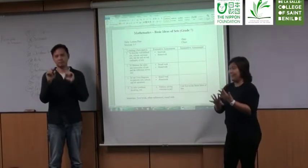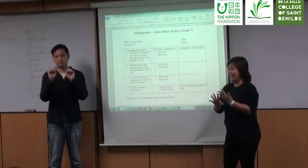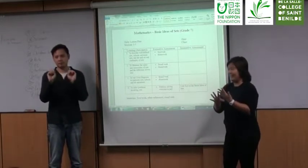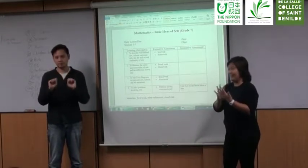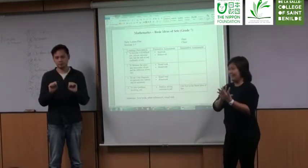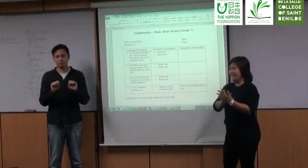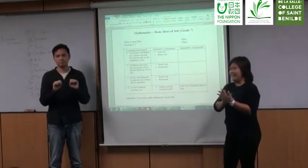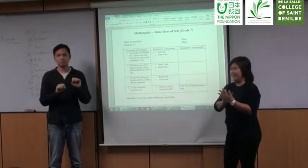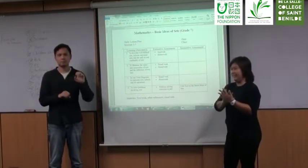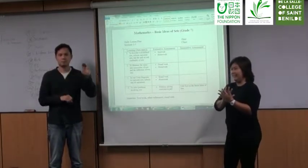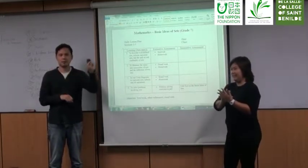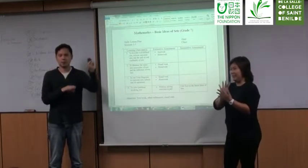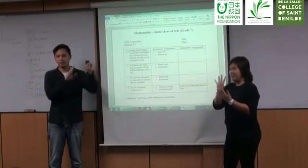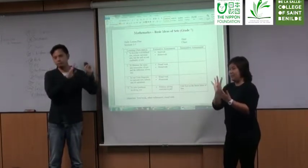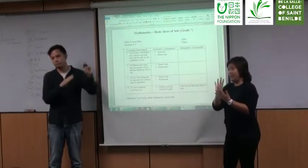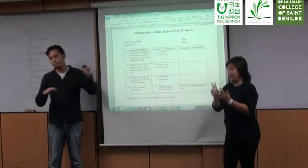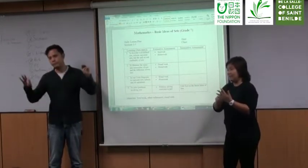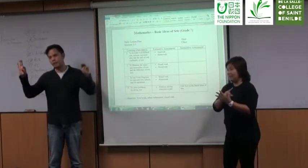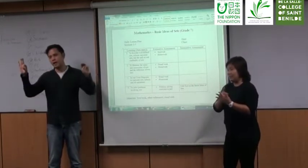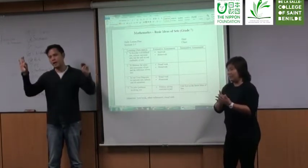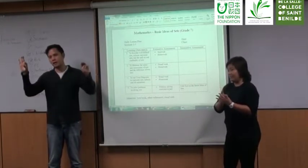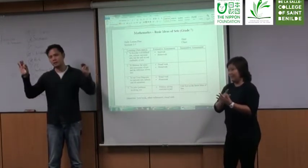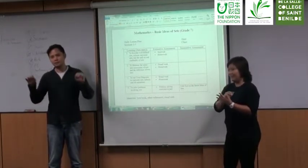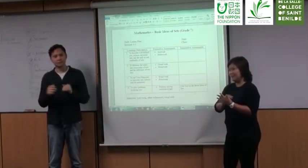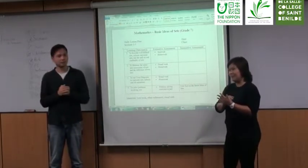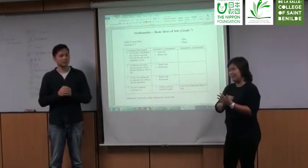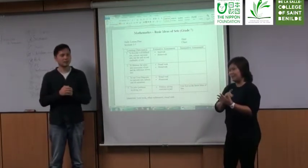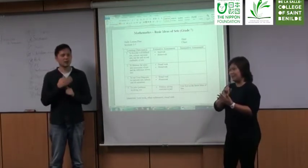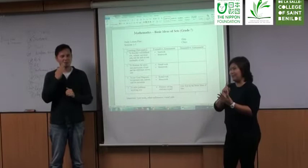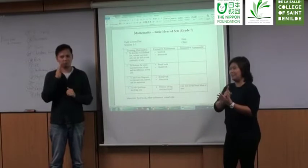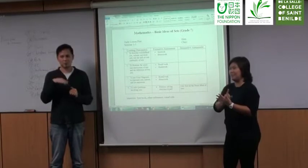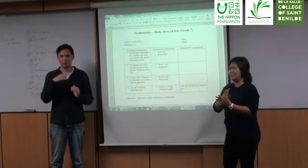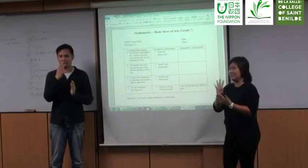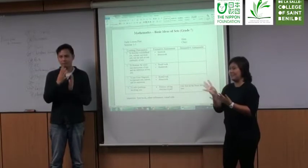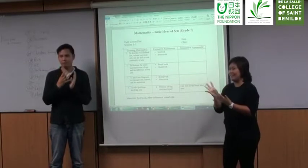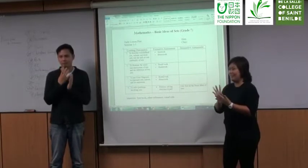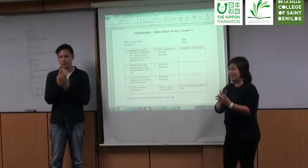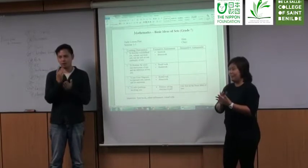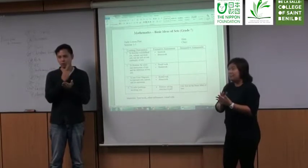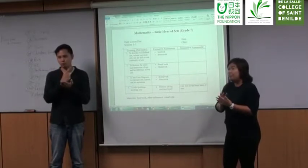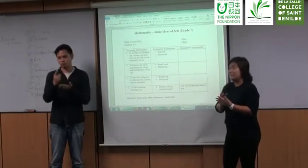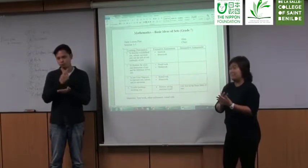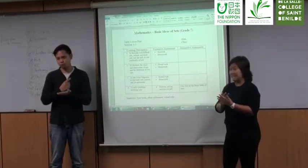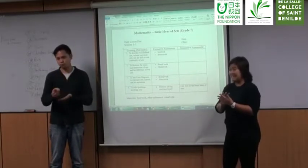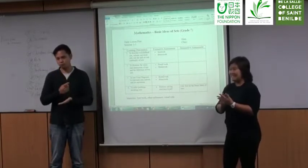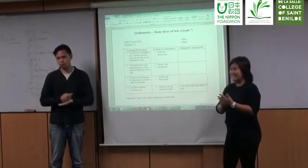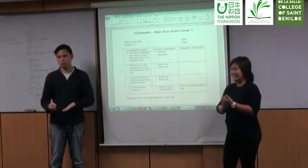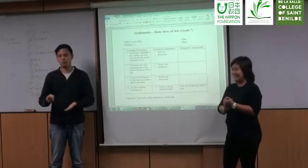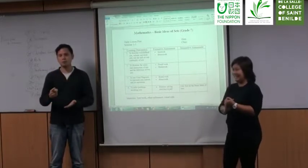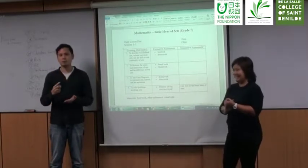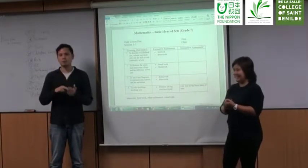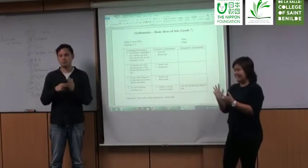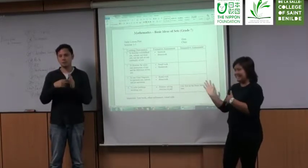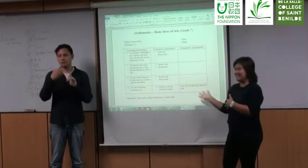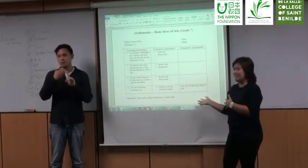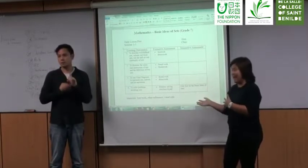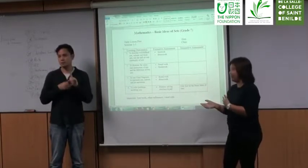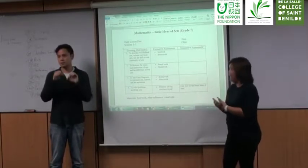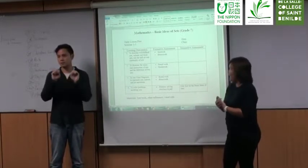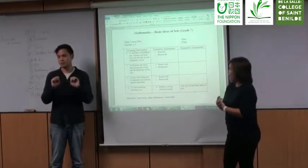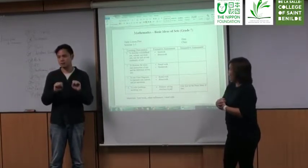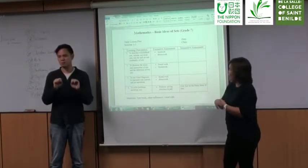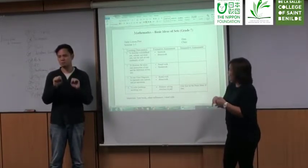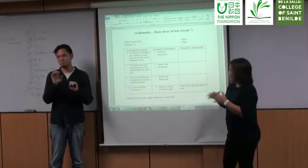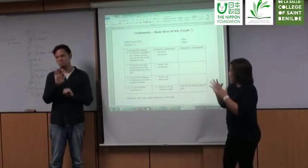to Friday. And then I know it's 4 hours in a week. So for every session is 40 minutes. And then this is